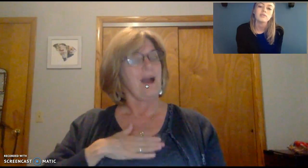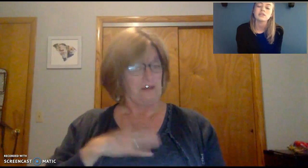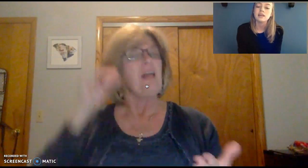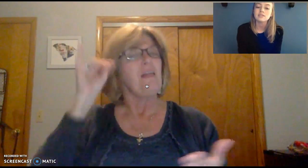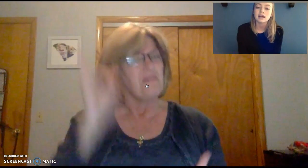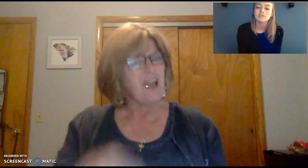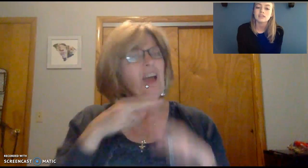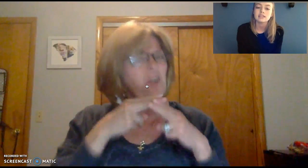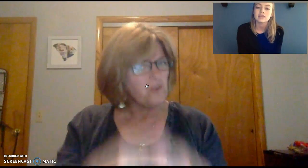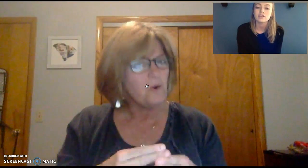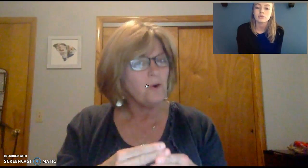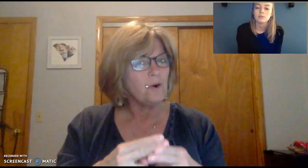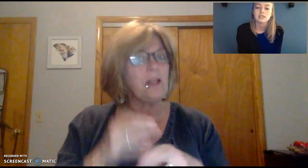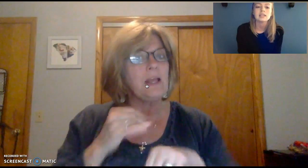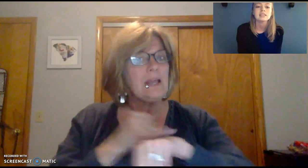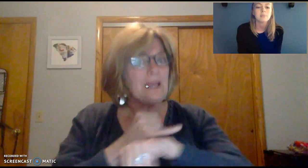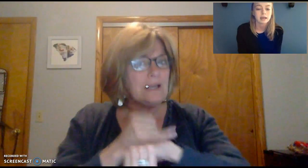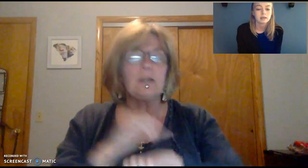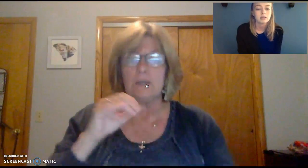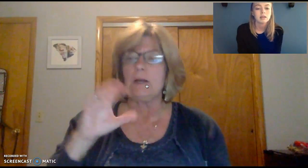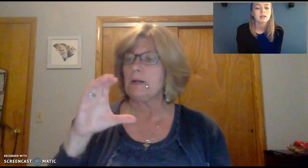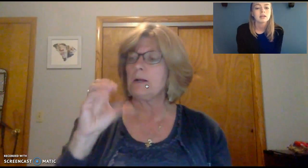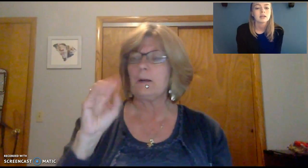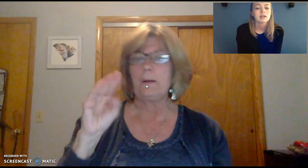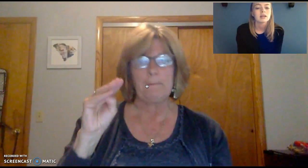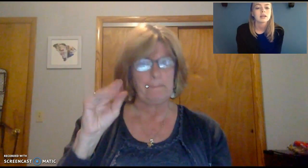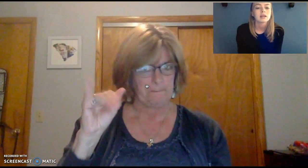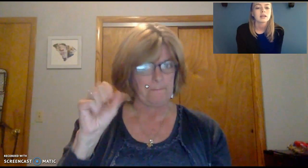And whatever is left after they take their 3% is mine.